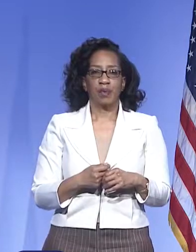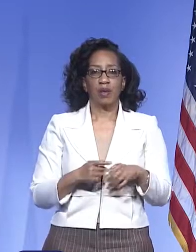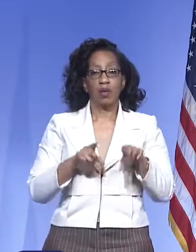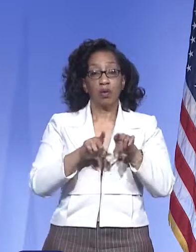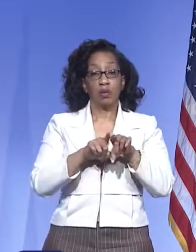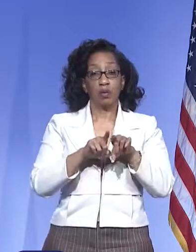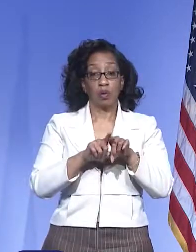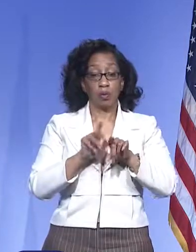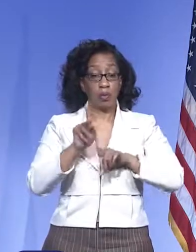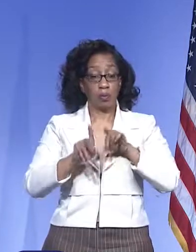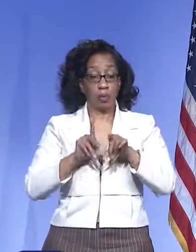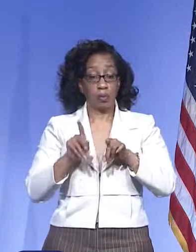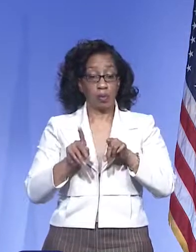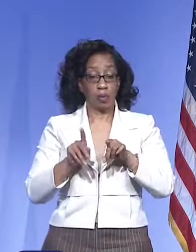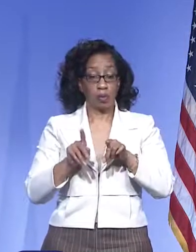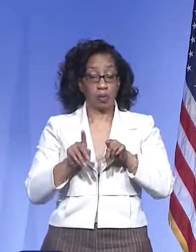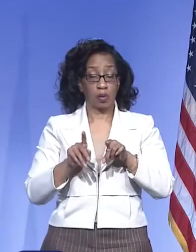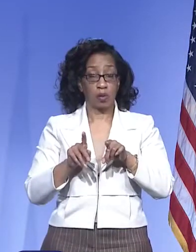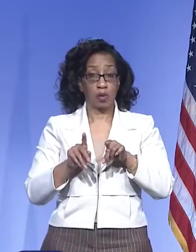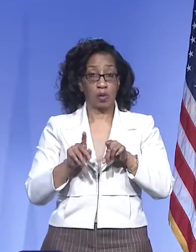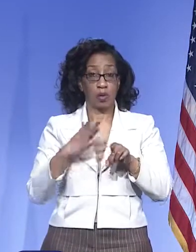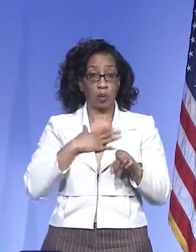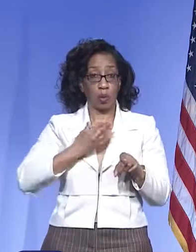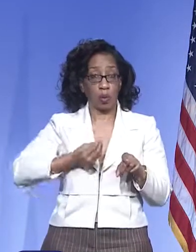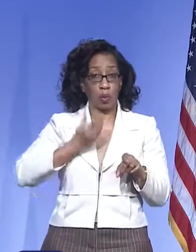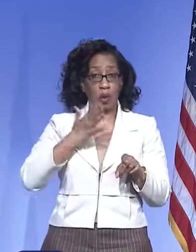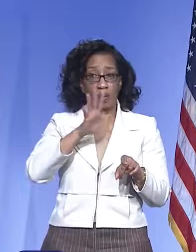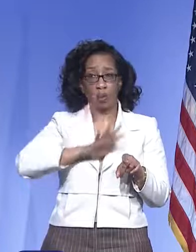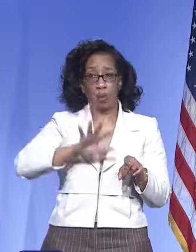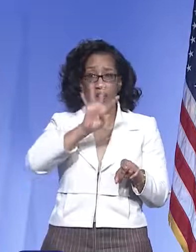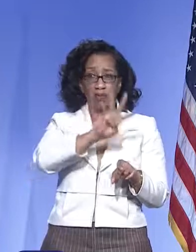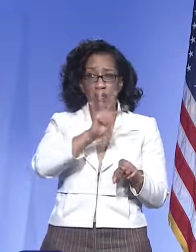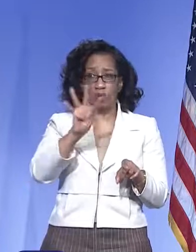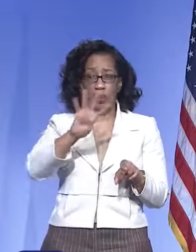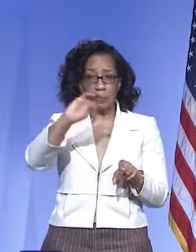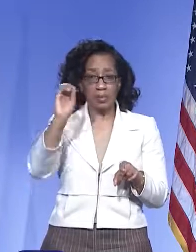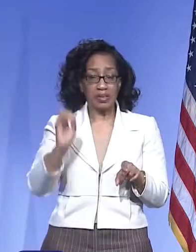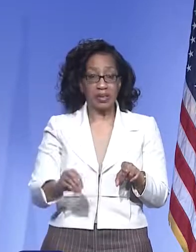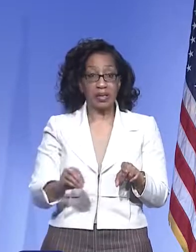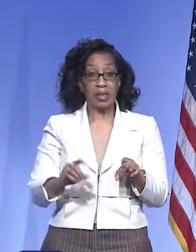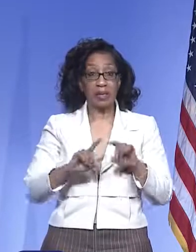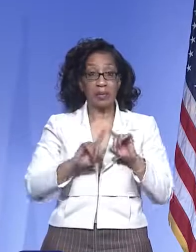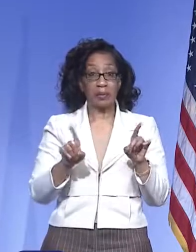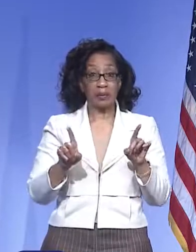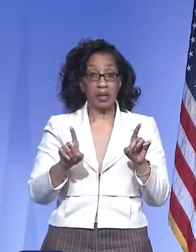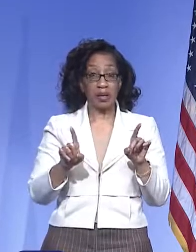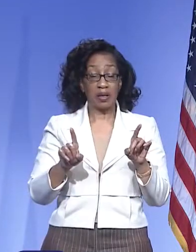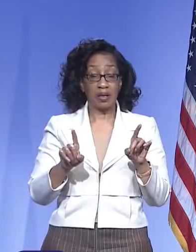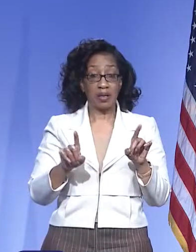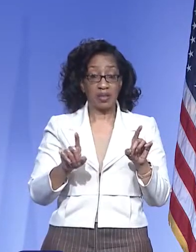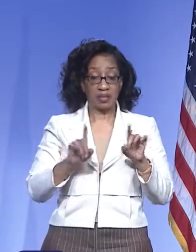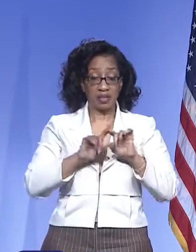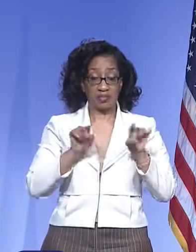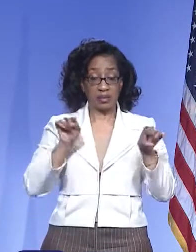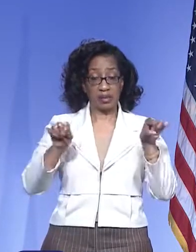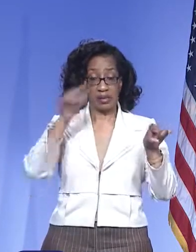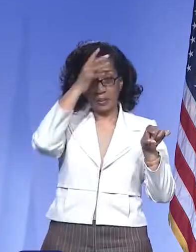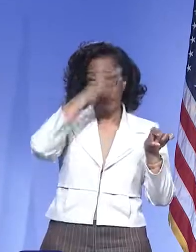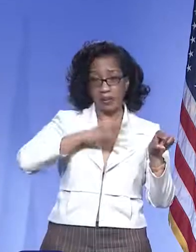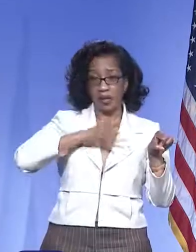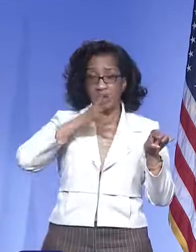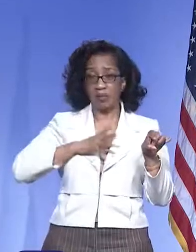have about 44% to individuals who are white. But the big discrepancy is by sex. Only about